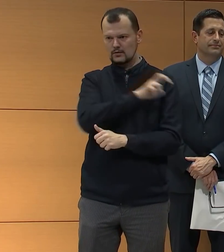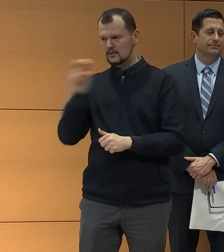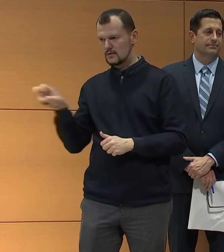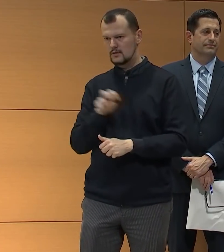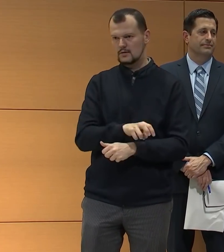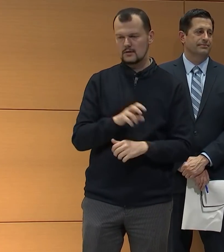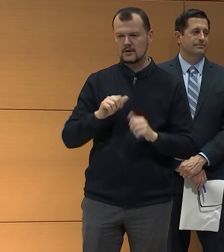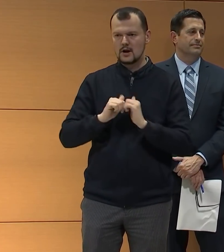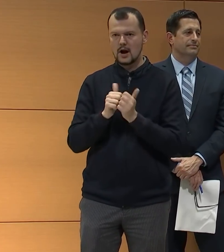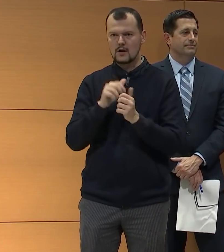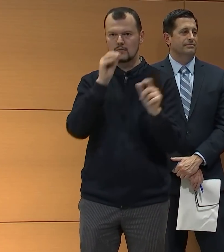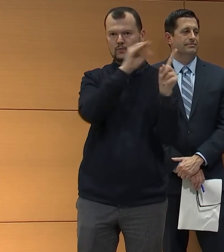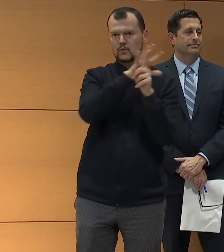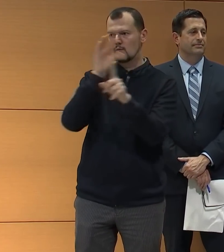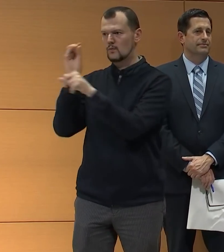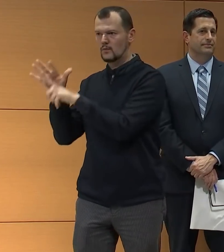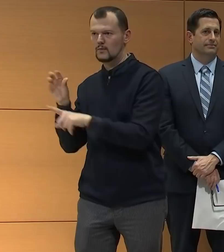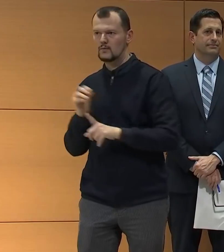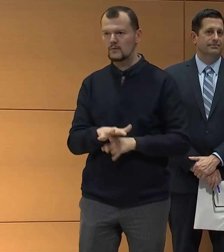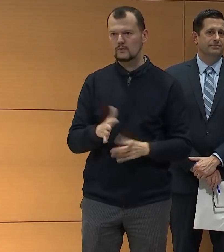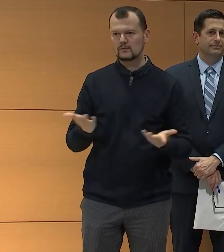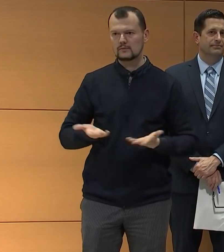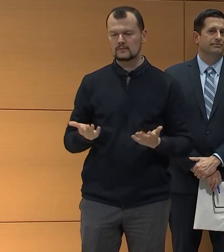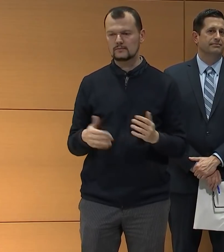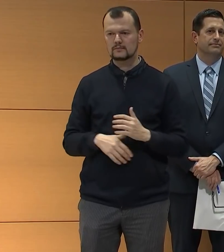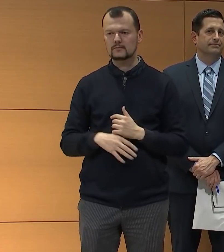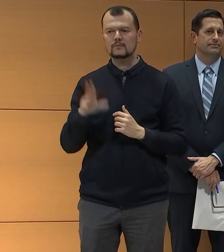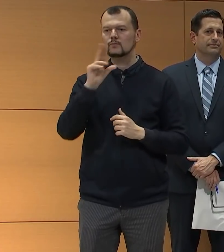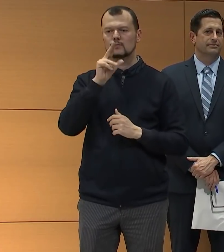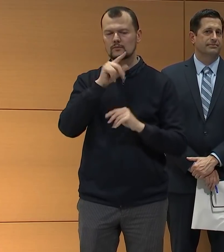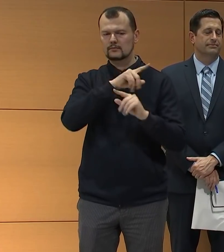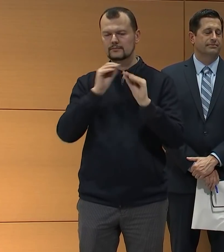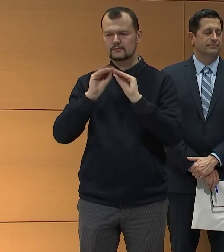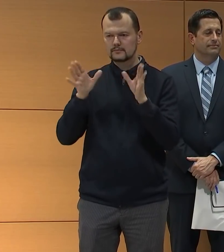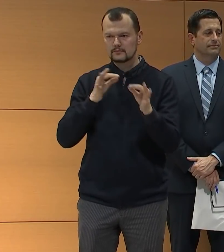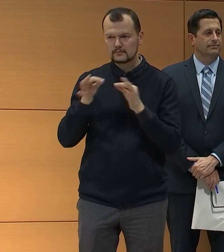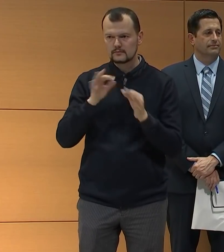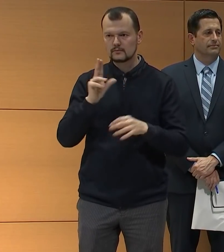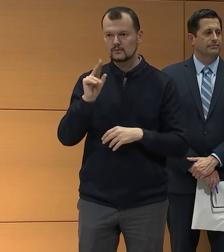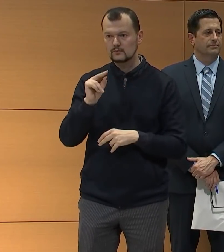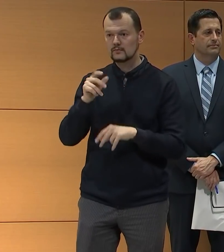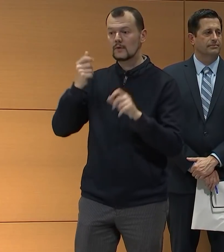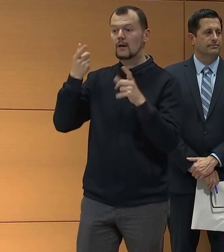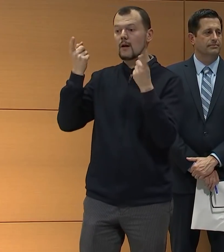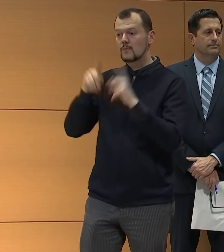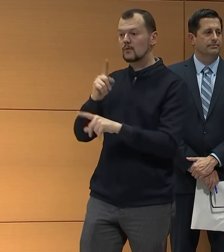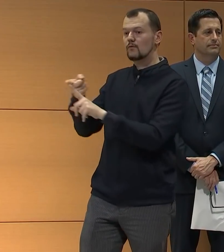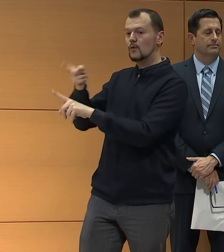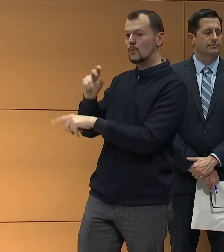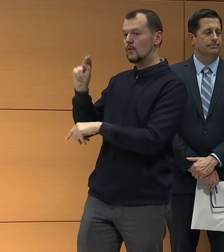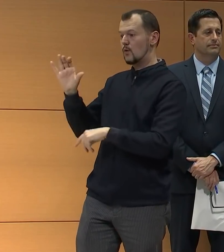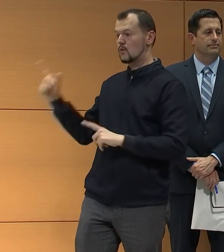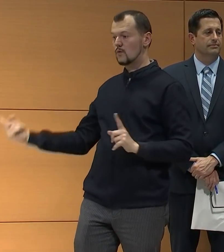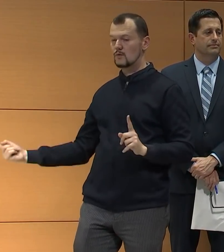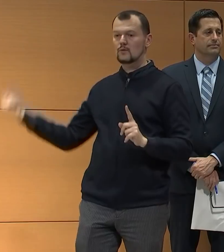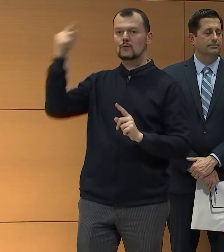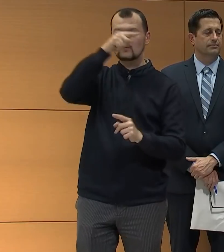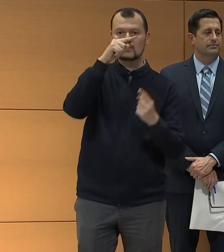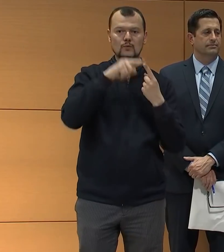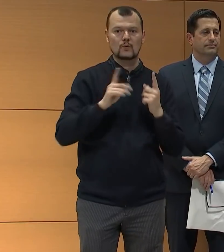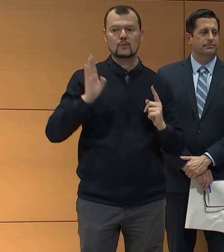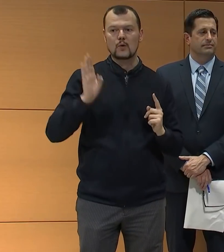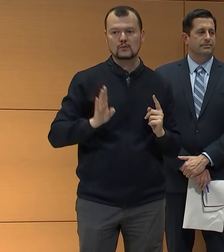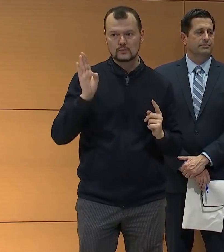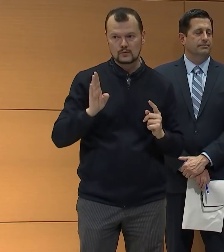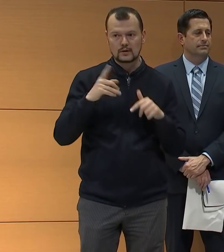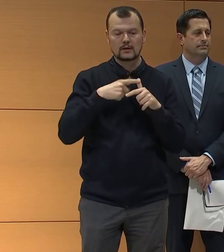That person went from North Carolina to Boston and back to North